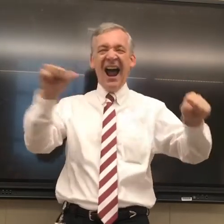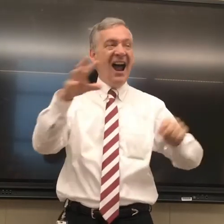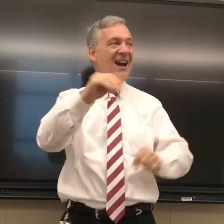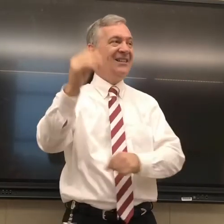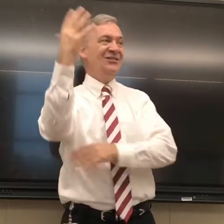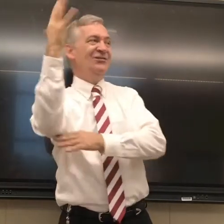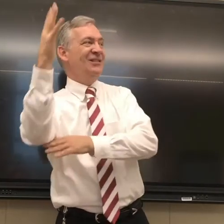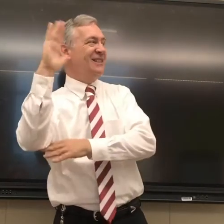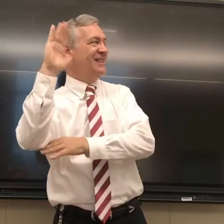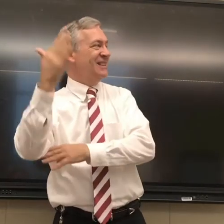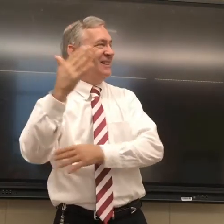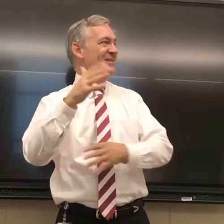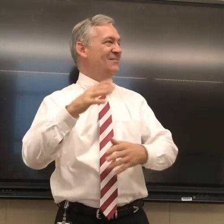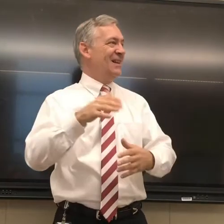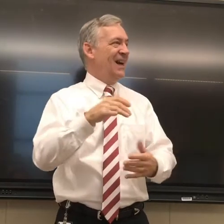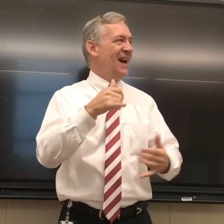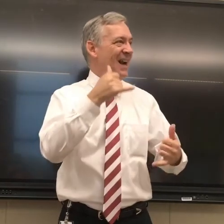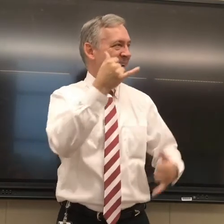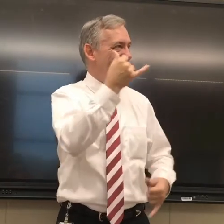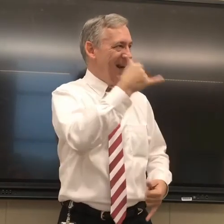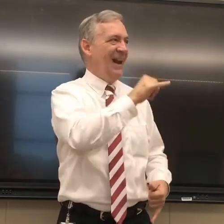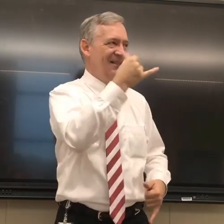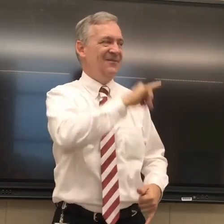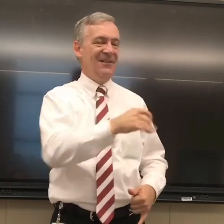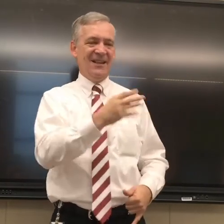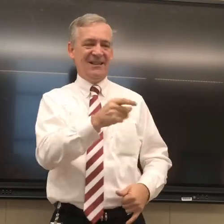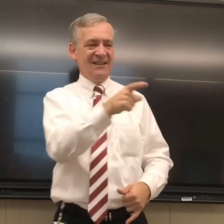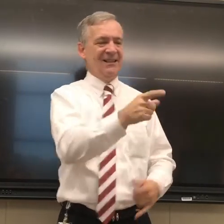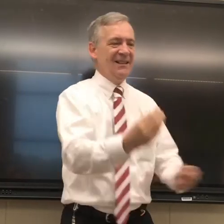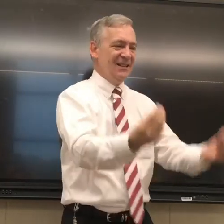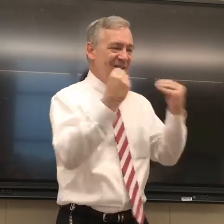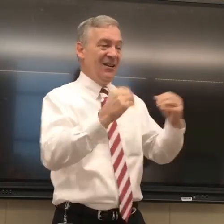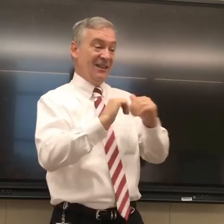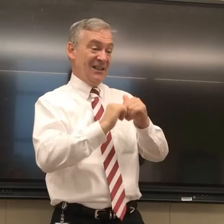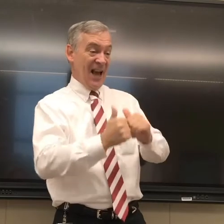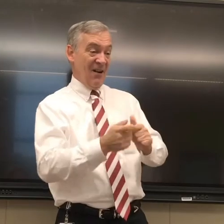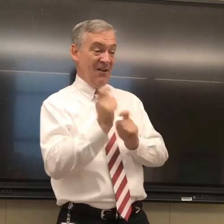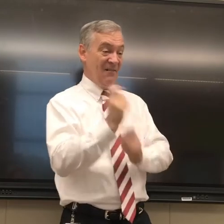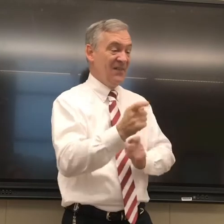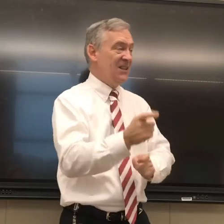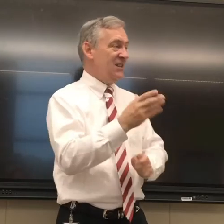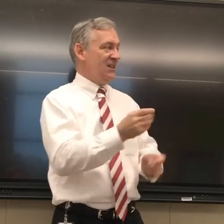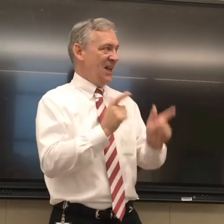and taught us how to fish and hunt rabbits.